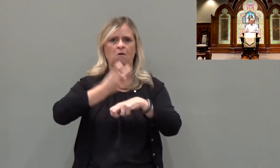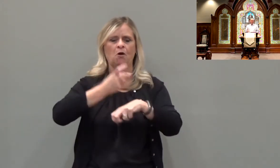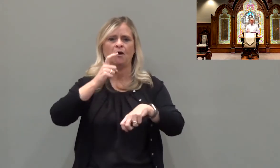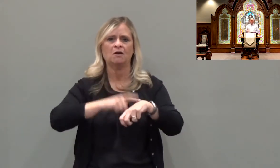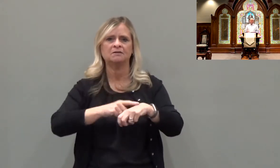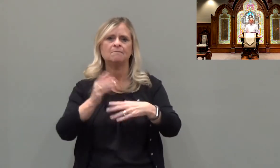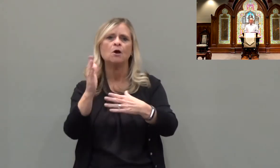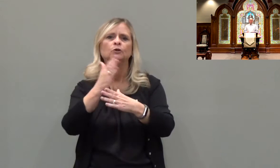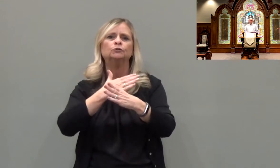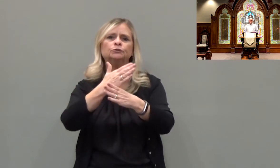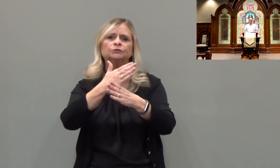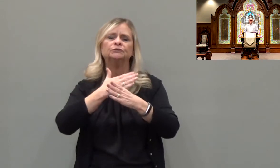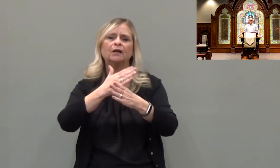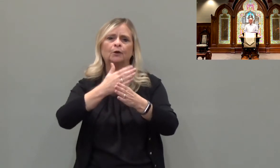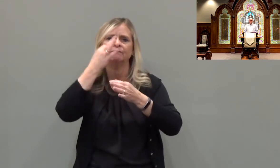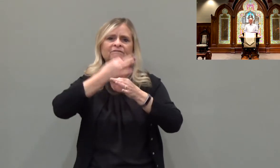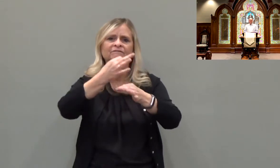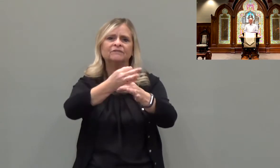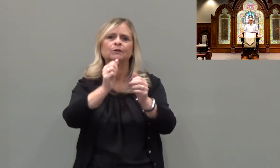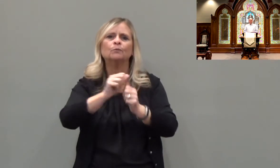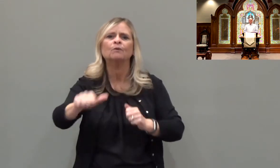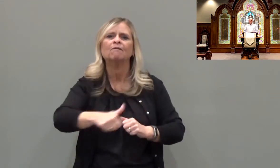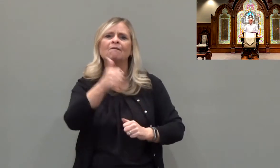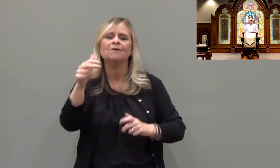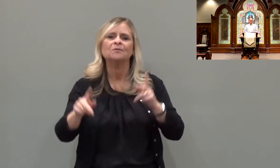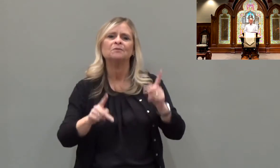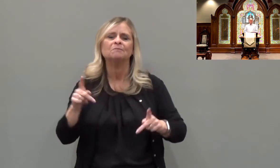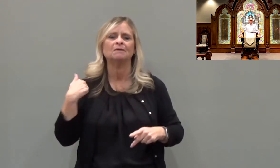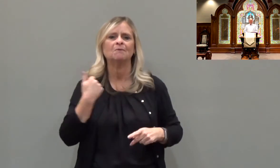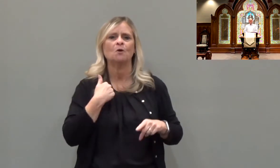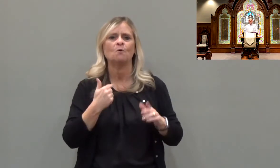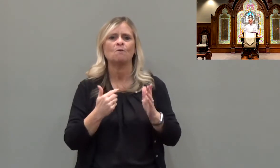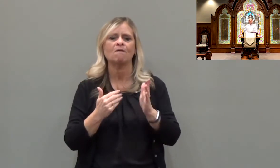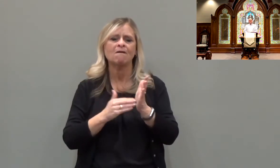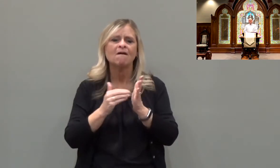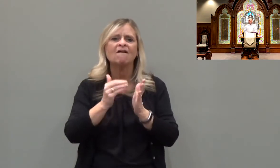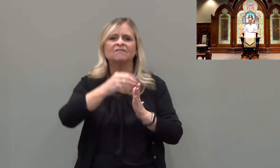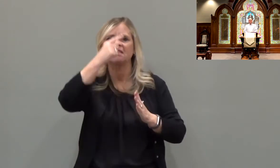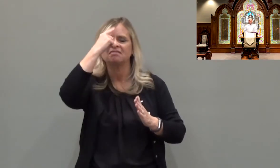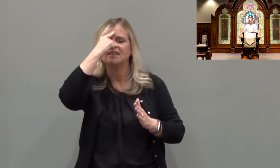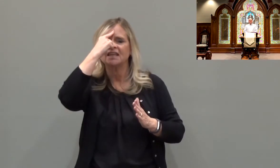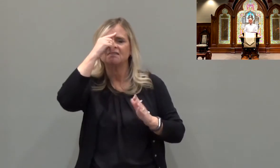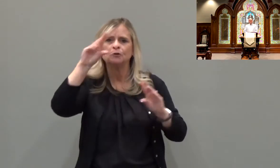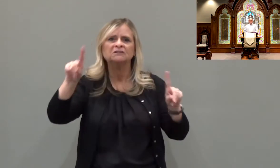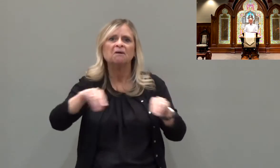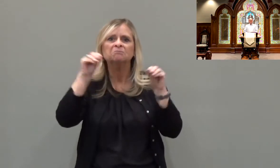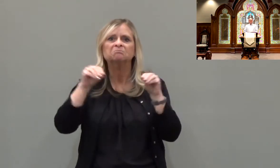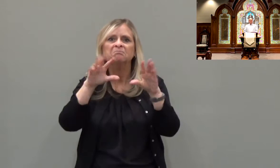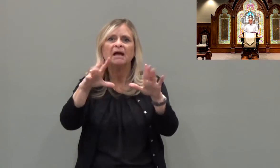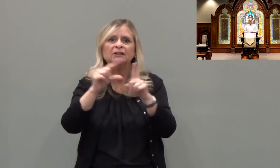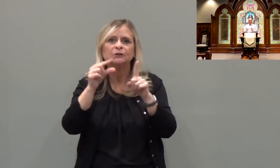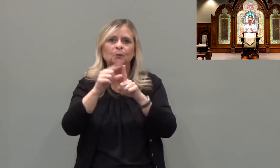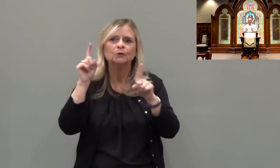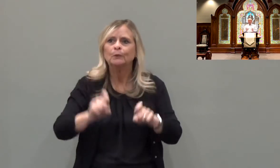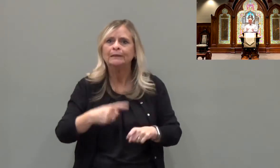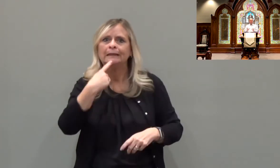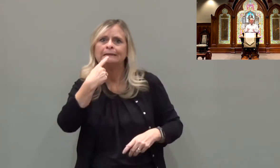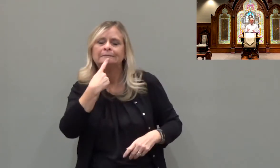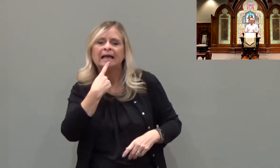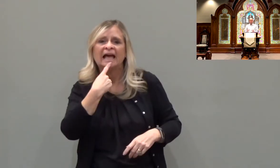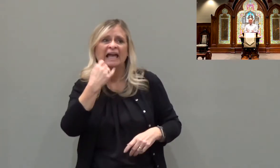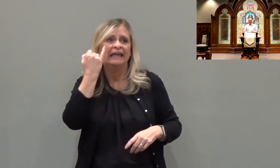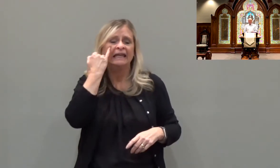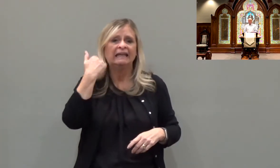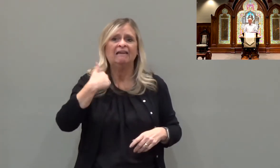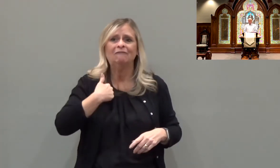sharing their faith with others. We often think there's some kind of magic words that we need to use, and if we don't do